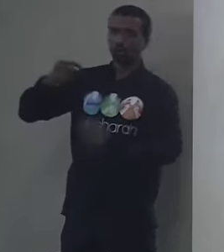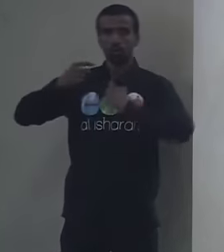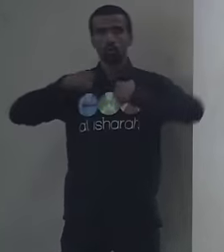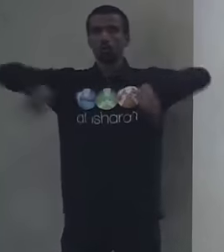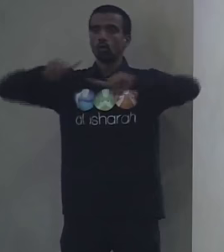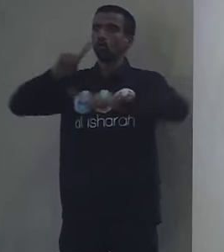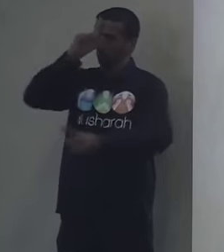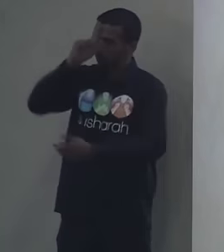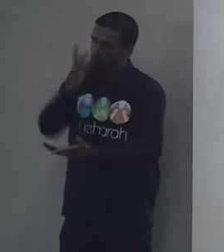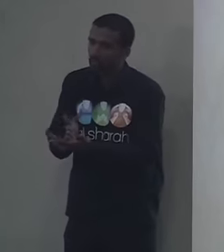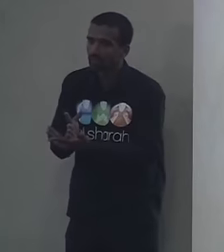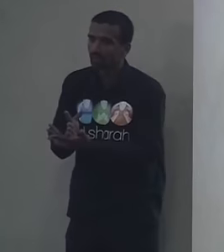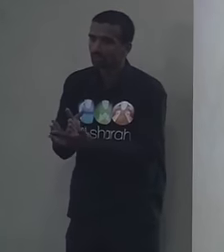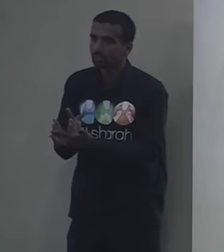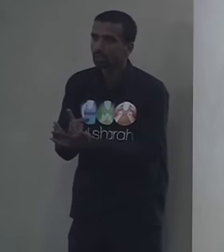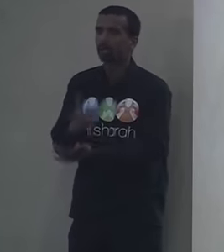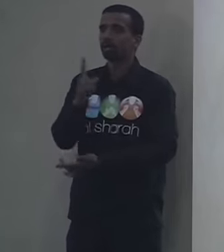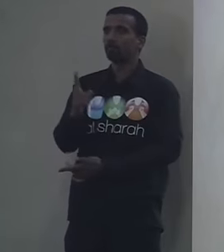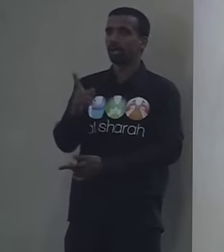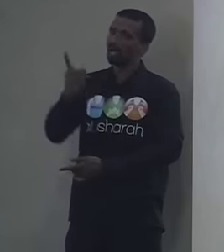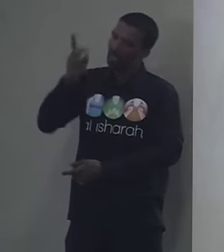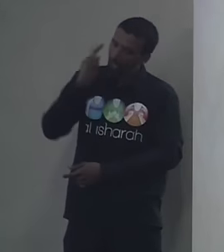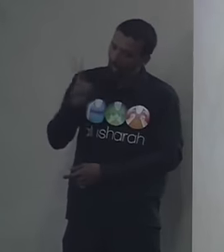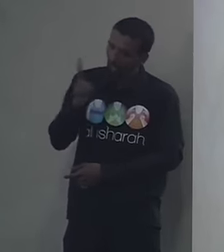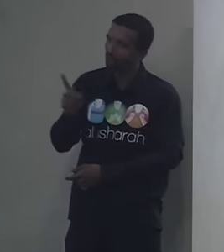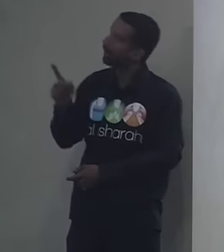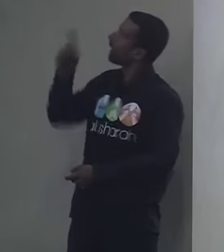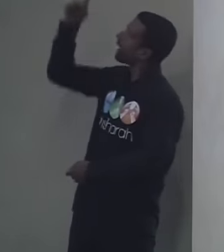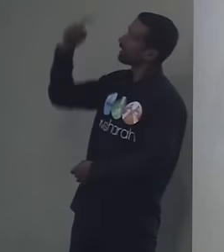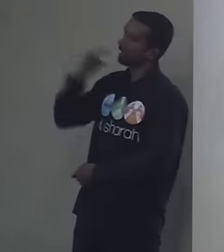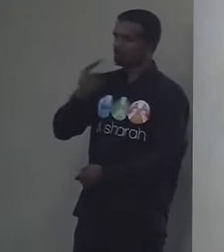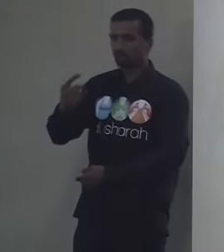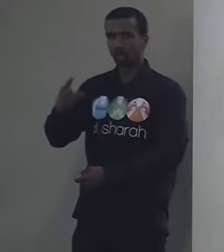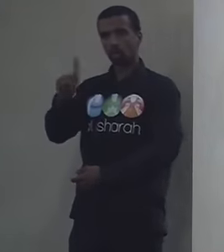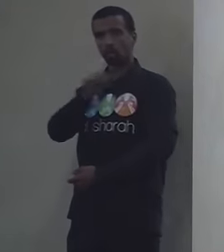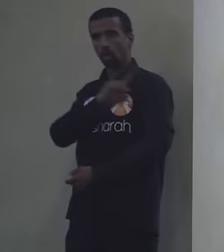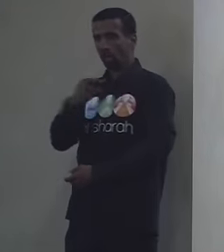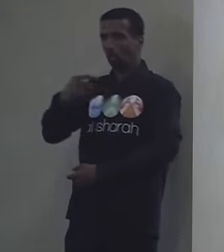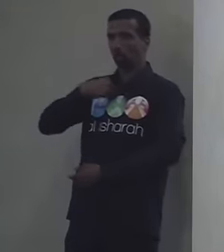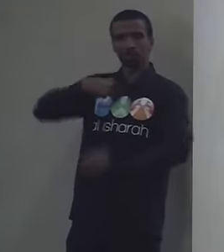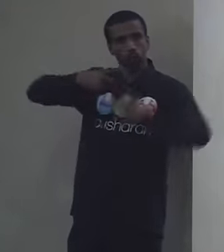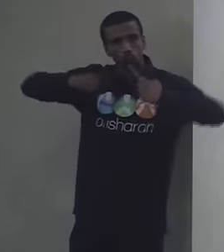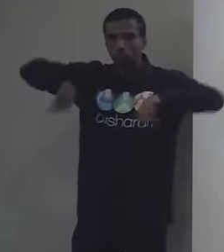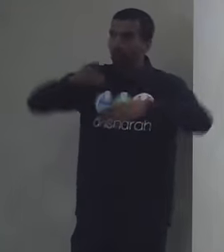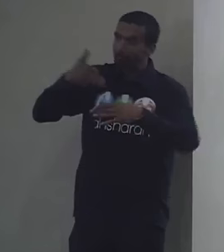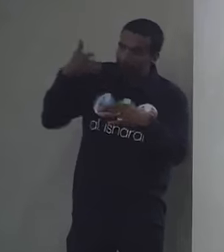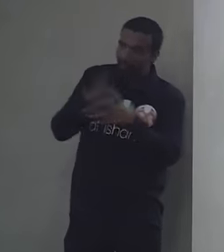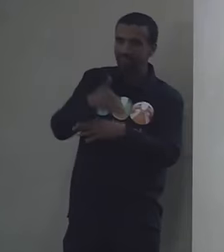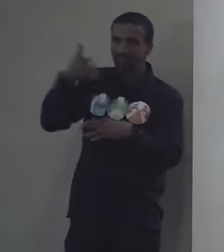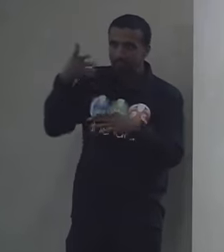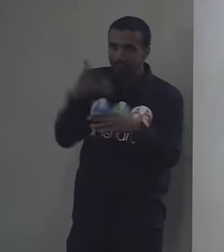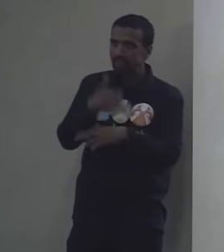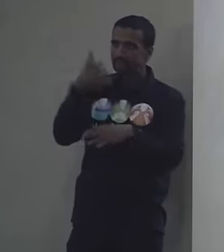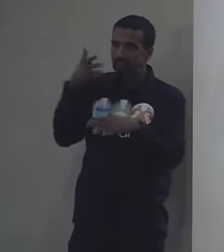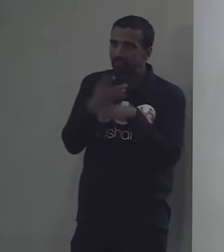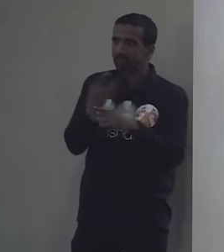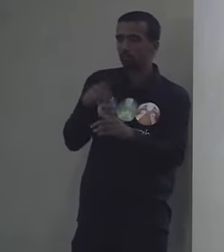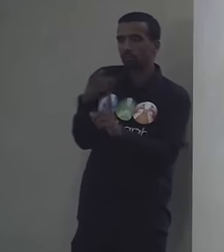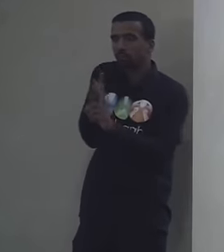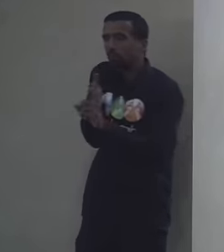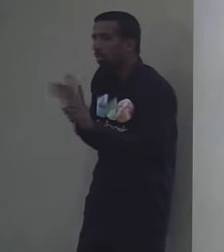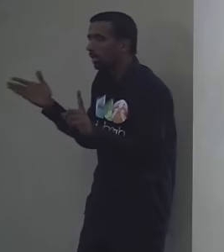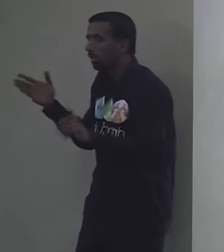you so distracted and not thinking about things you can't see? Because al-haqumut takathur. You're so busy, obsessed with things you can